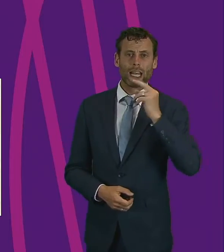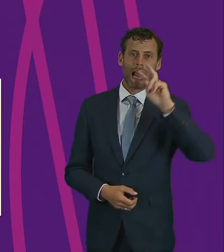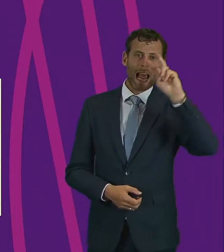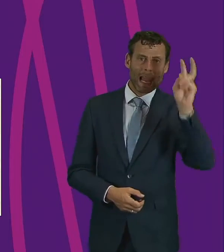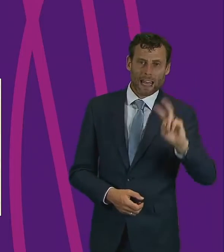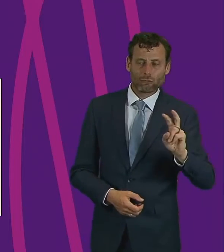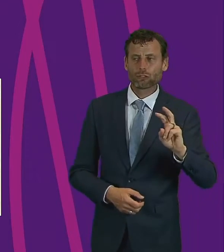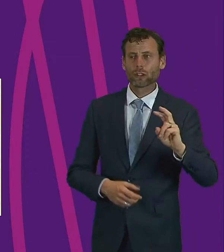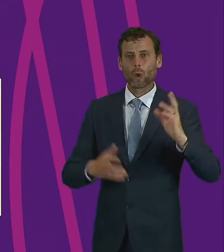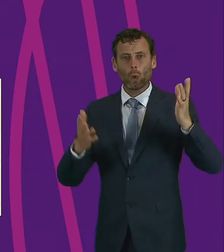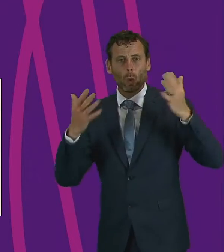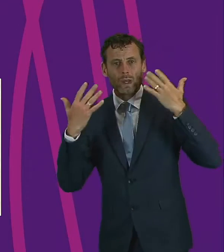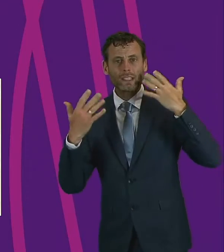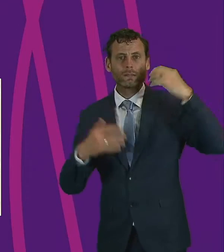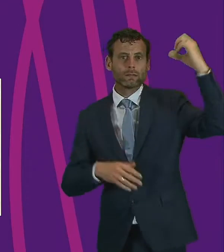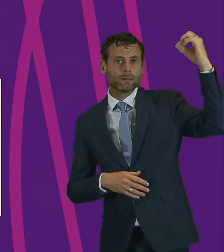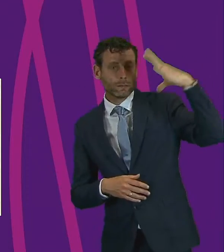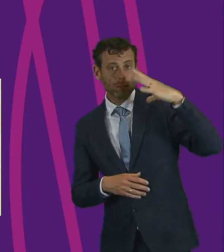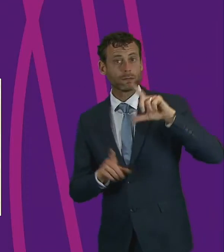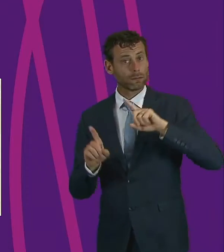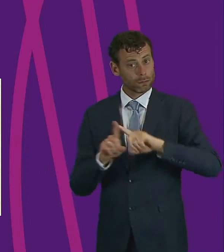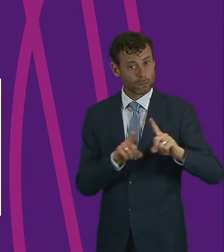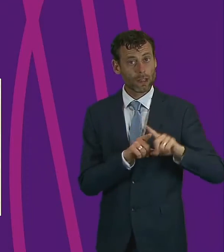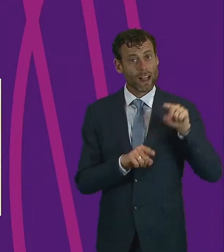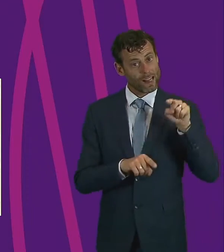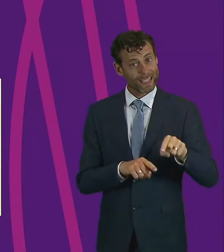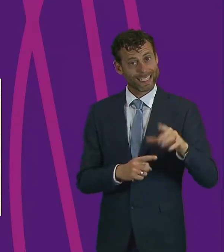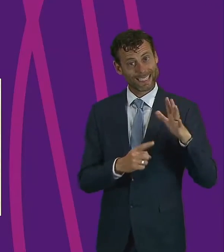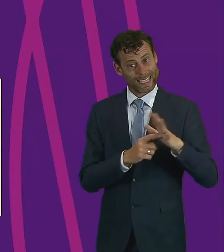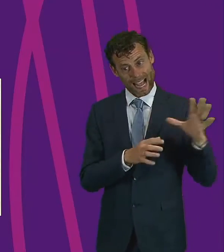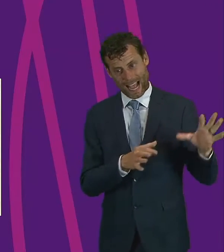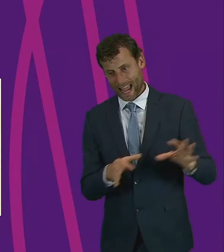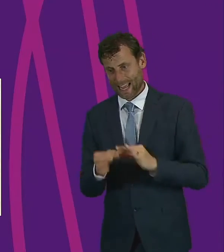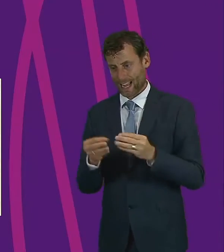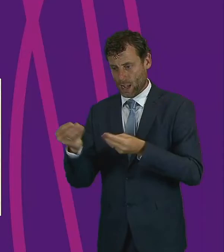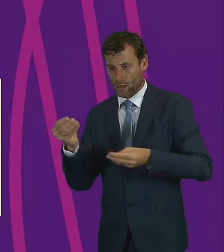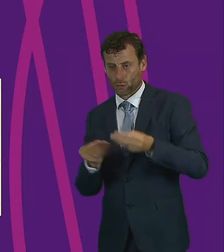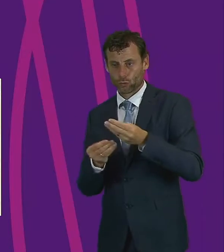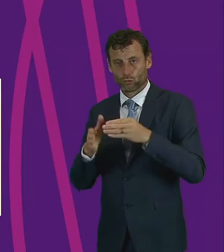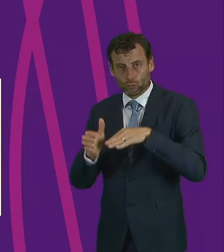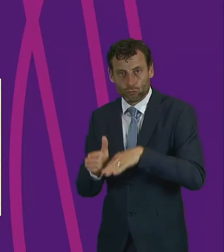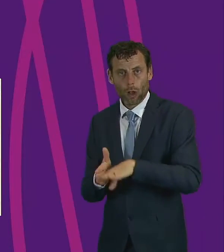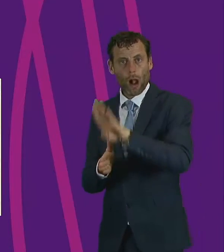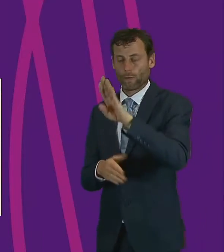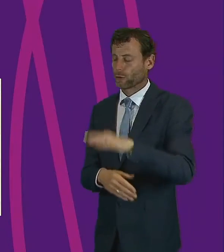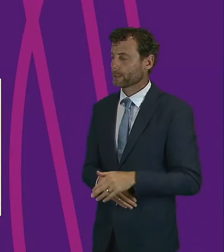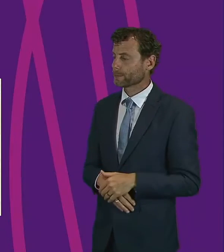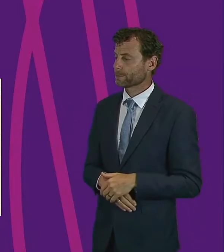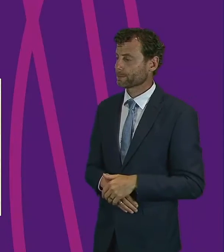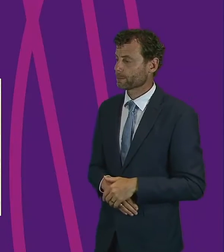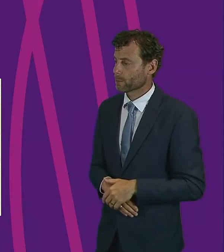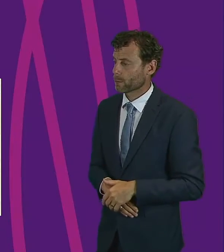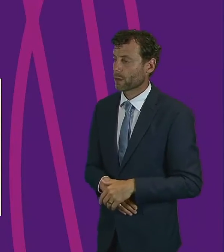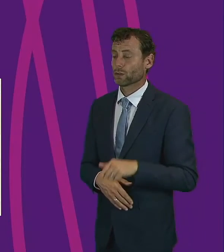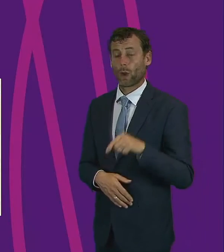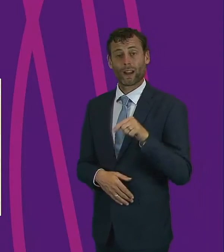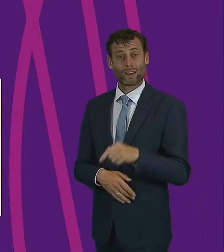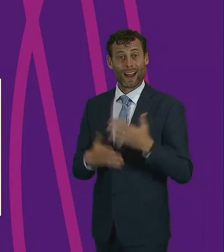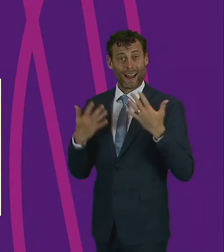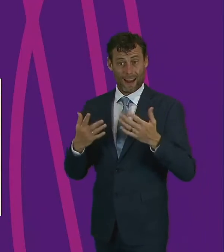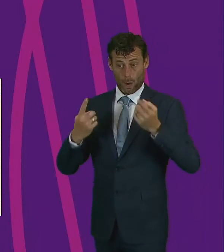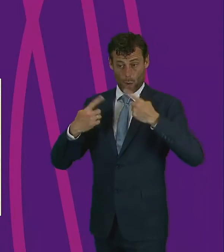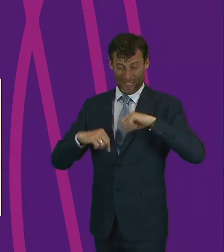be part of that restart and recovery. Our end goal has not changed, but as a result of this crisis, the path we may